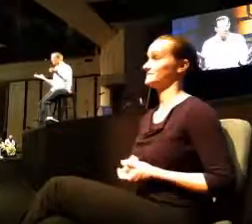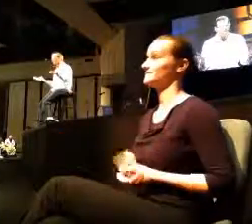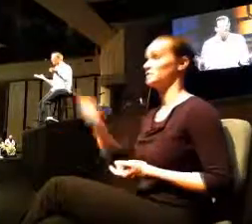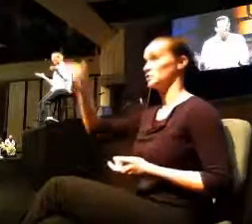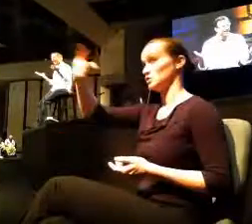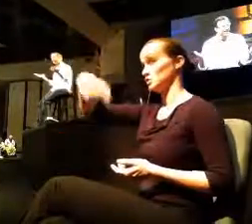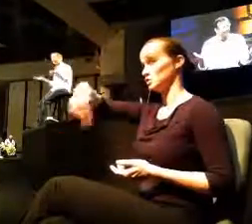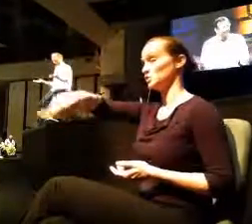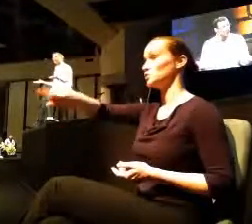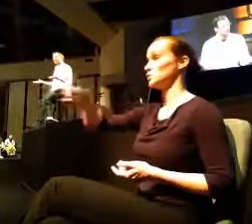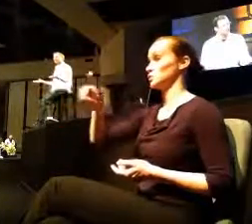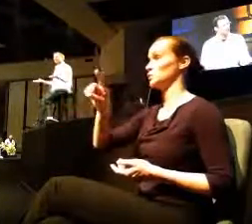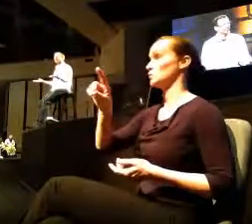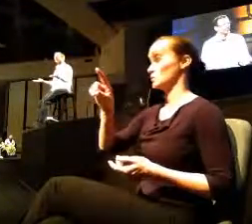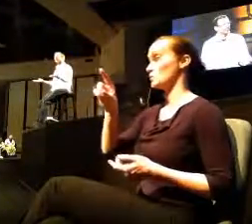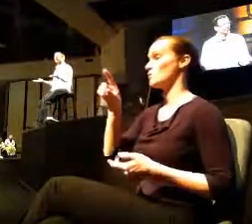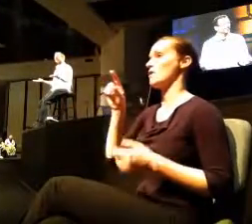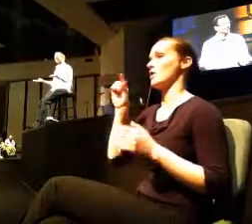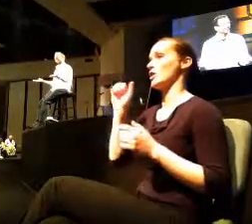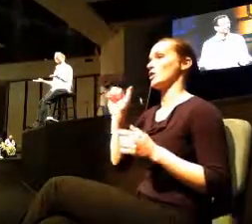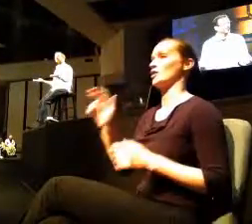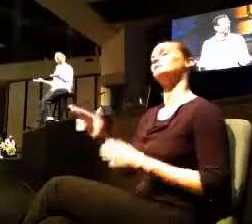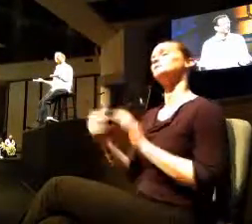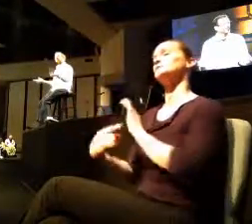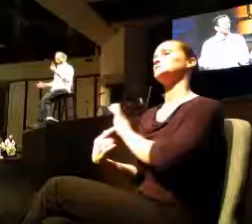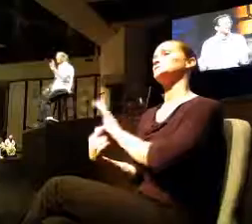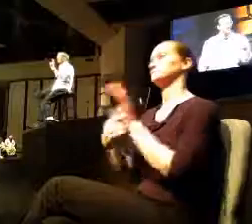are being a movement, see?